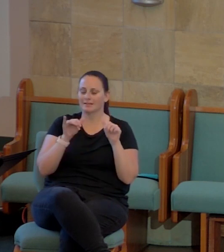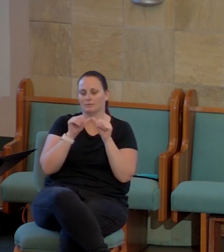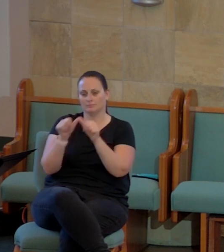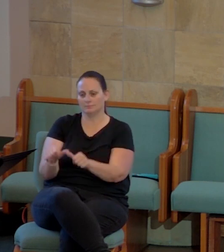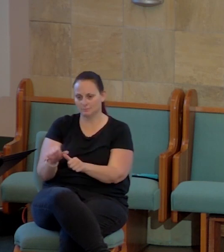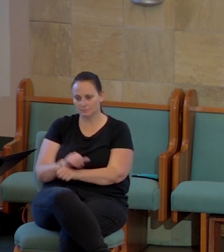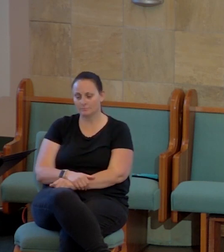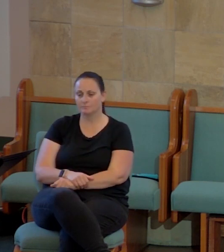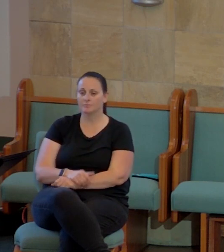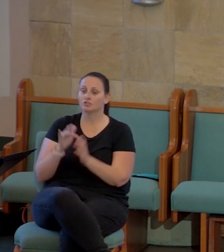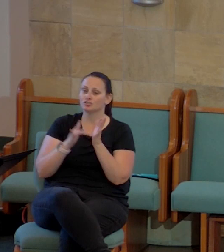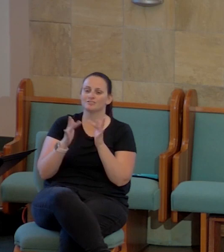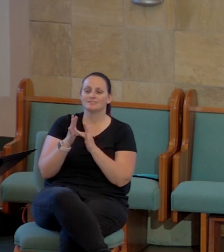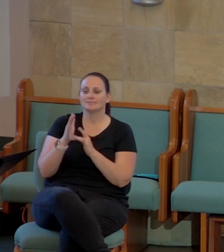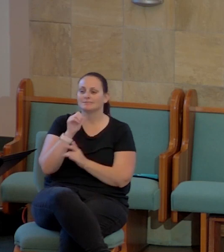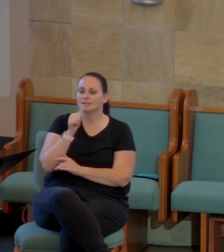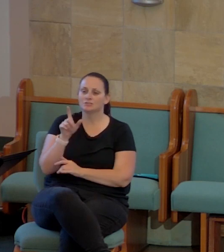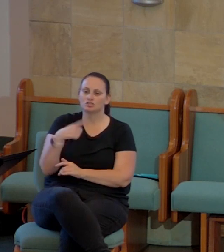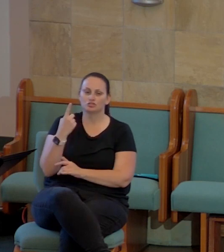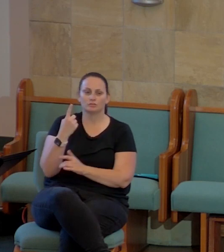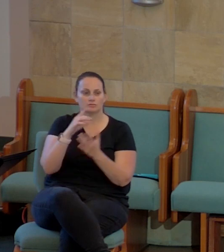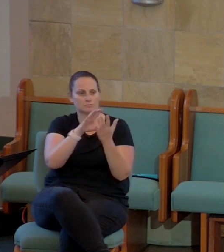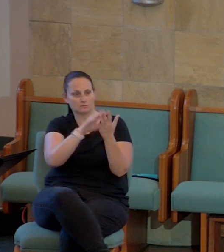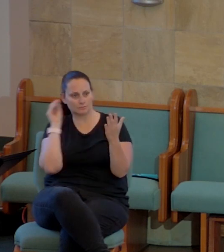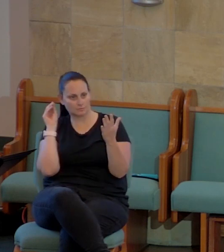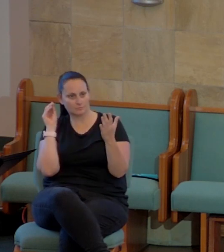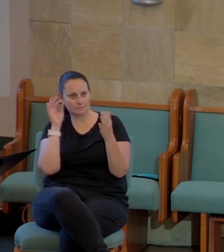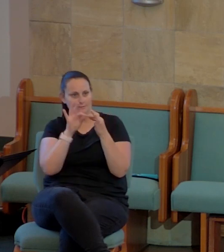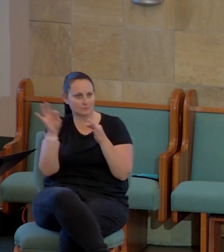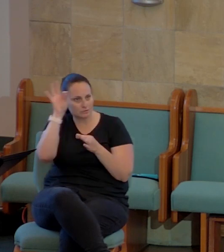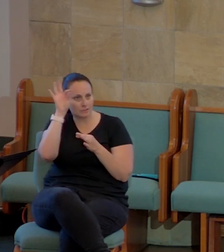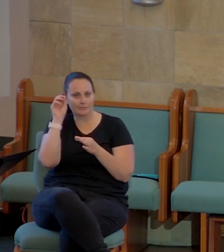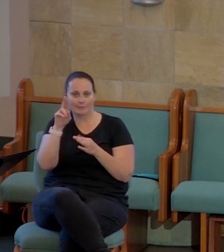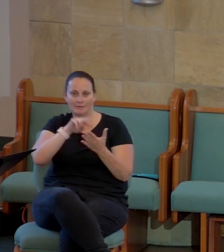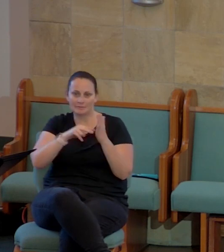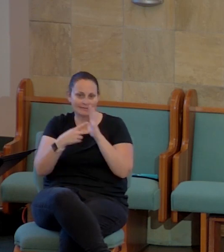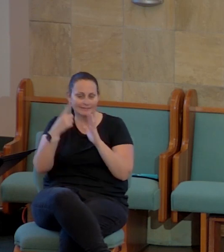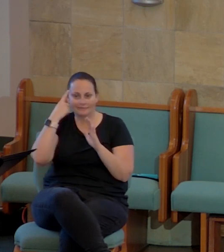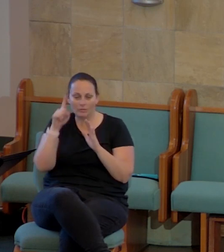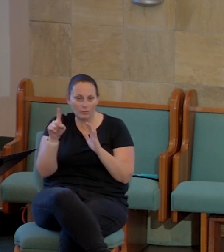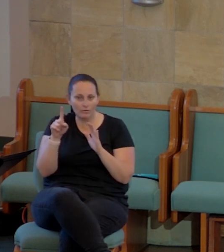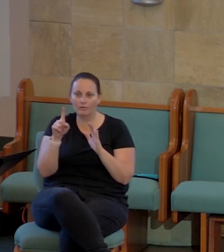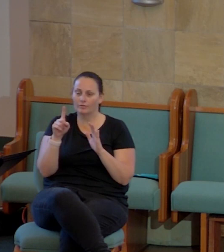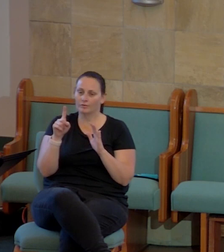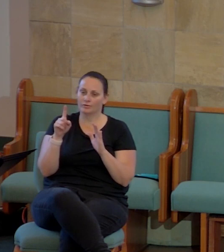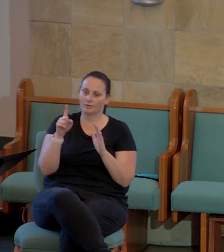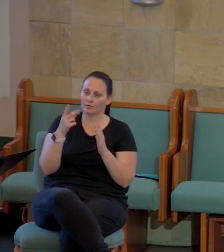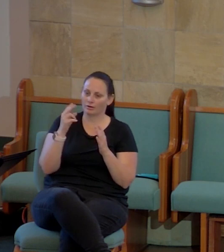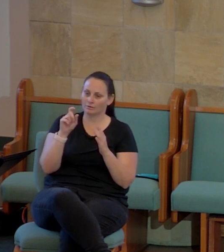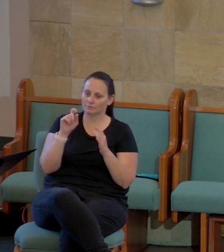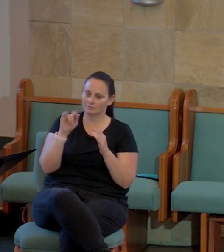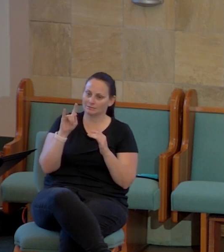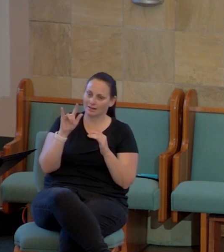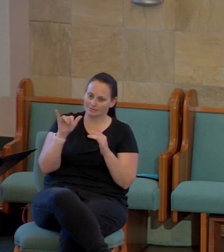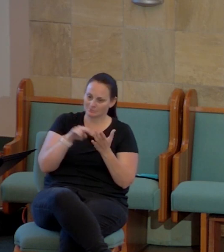Jesus doesn't just echo the spirit or the meaning of welcome and hospitality. Jesus